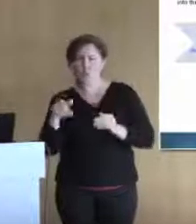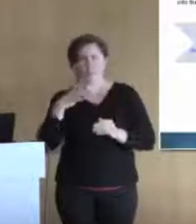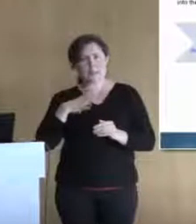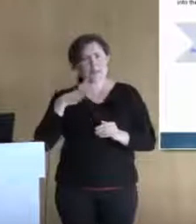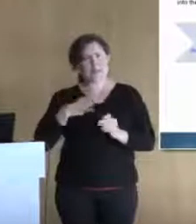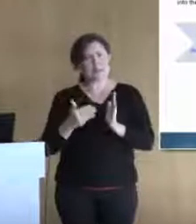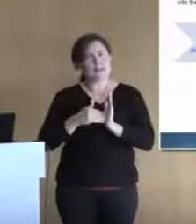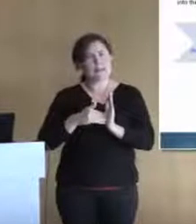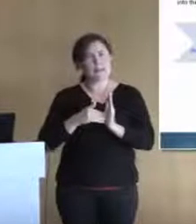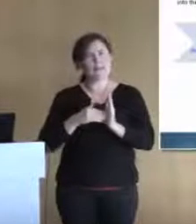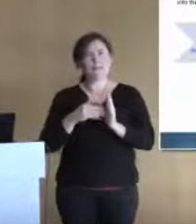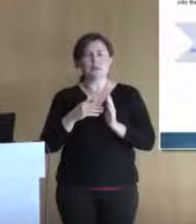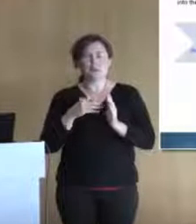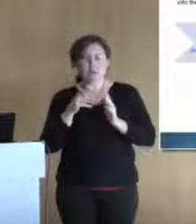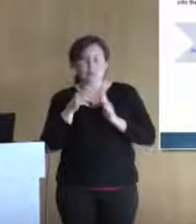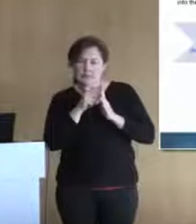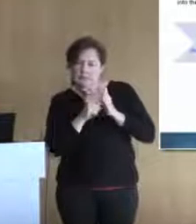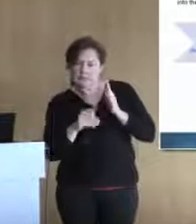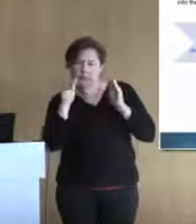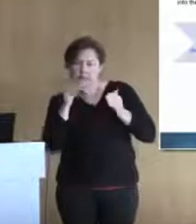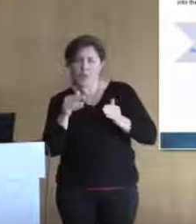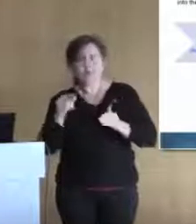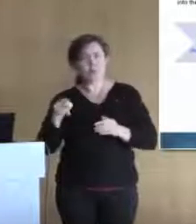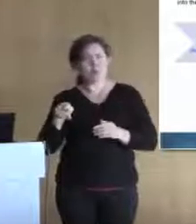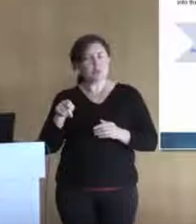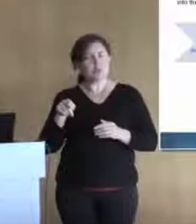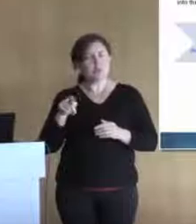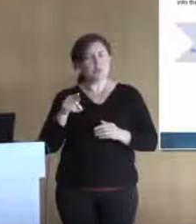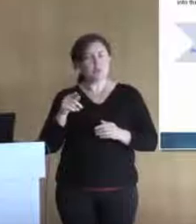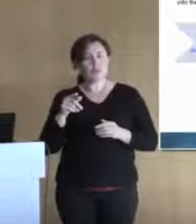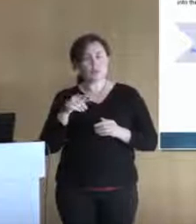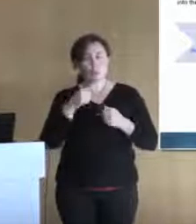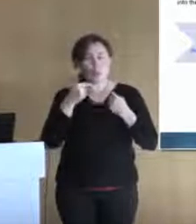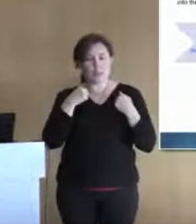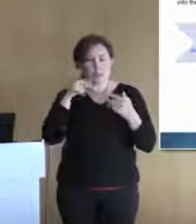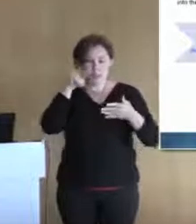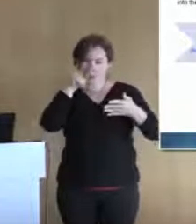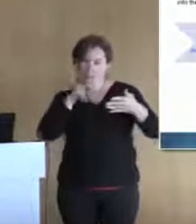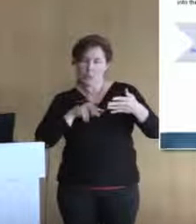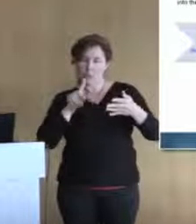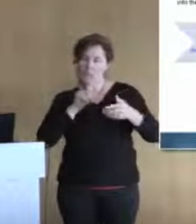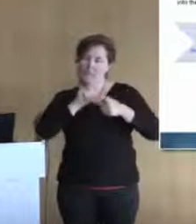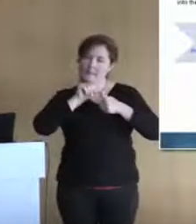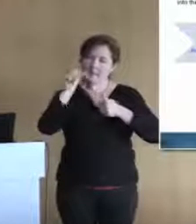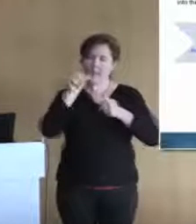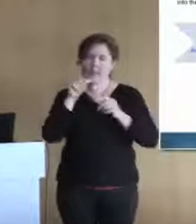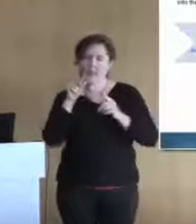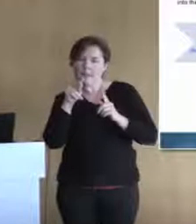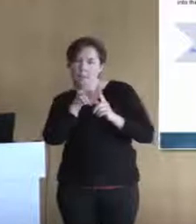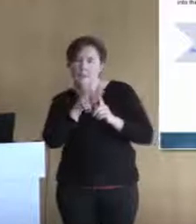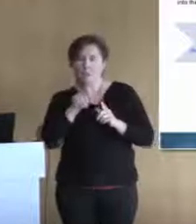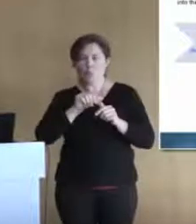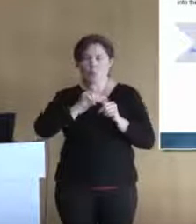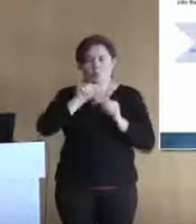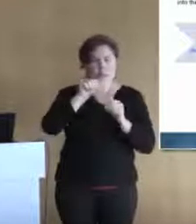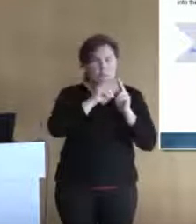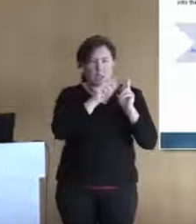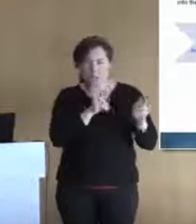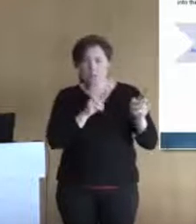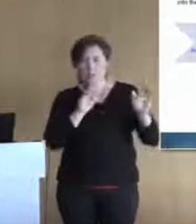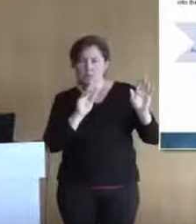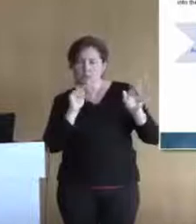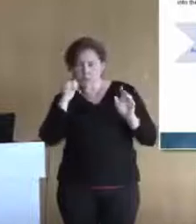market and they applied with us. And then they applied with Housing Choices and it was quite disability focused what